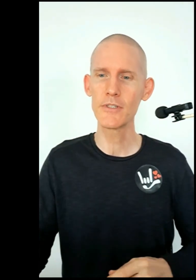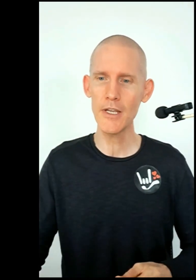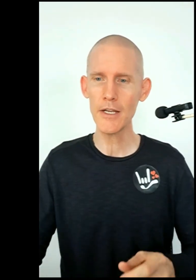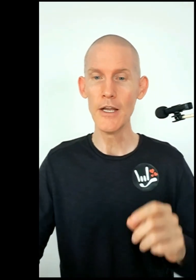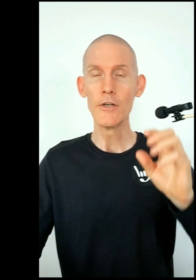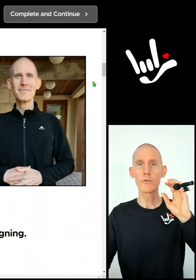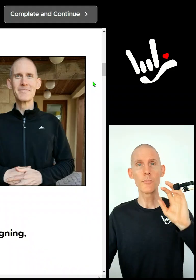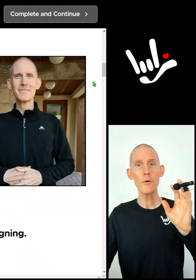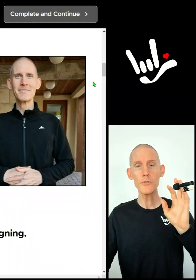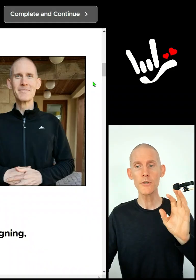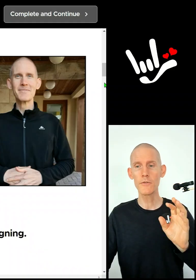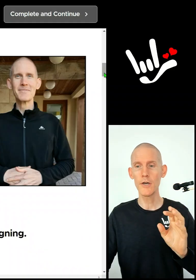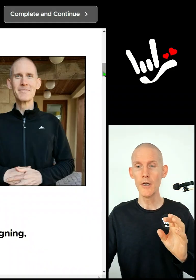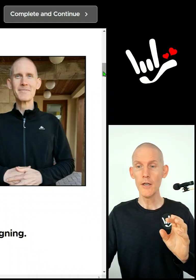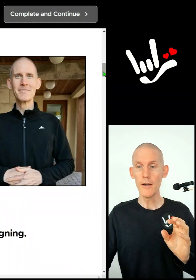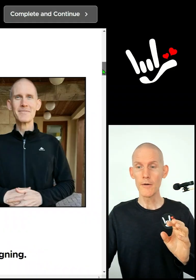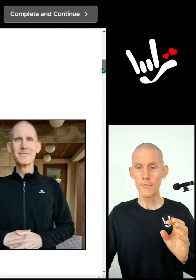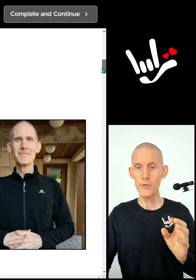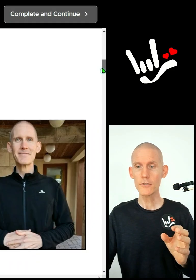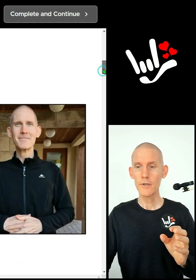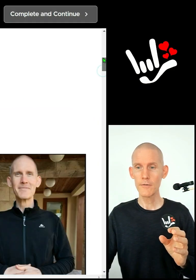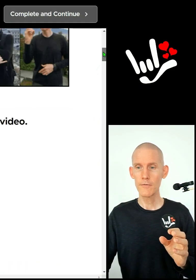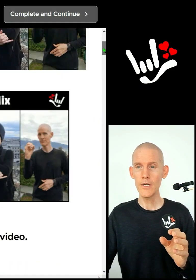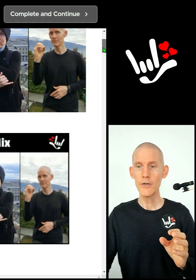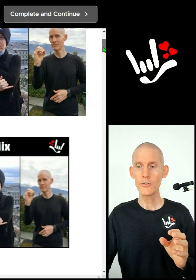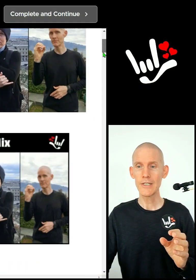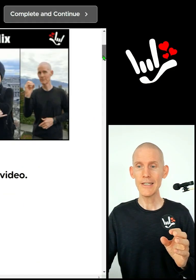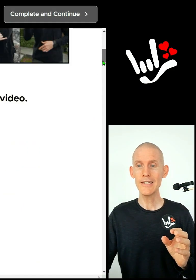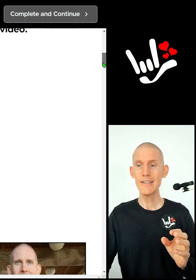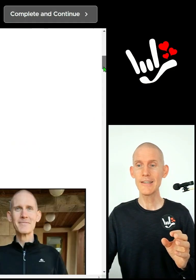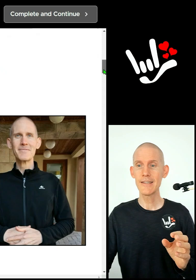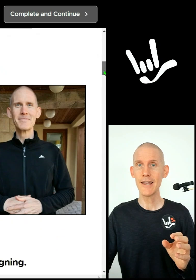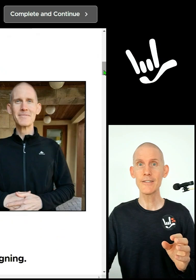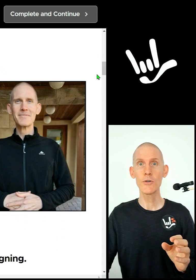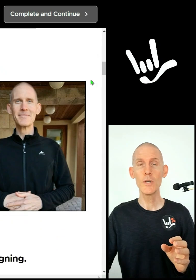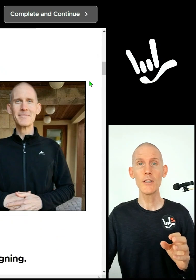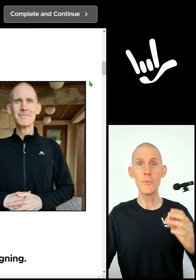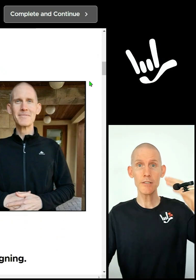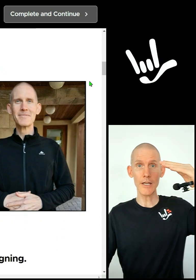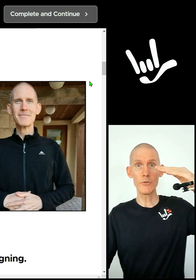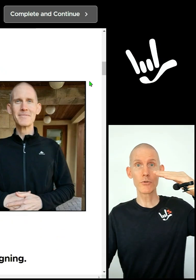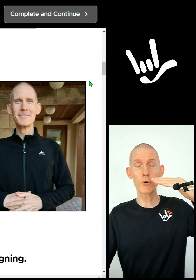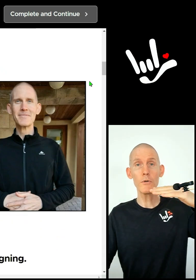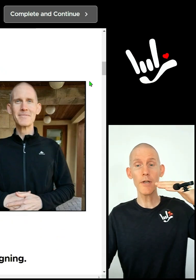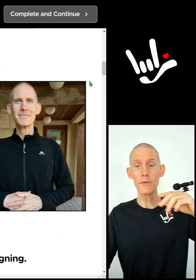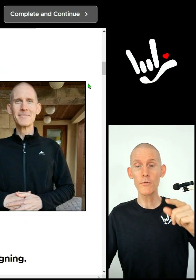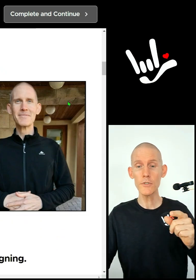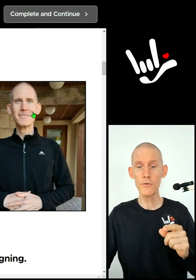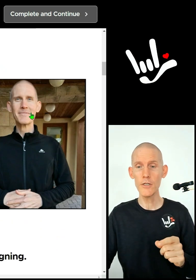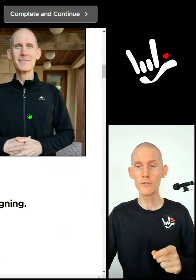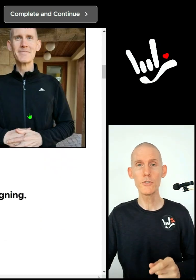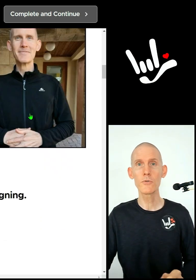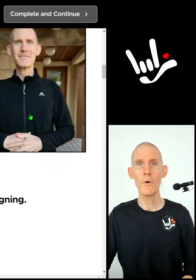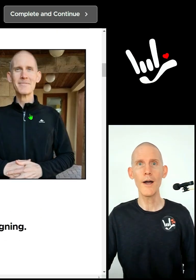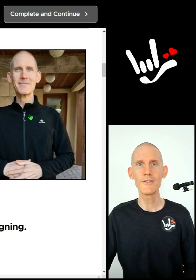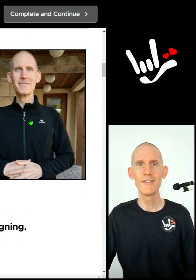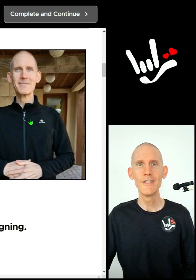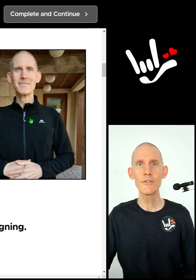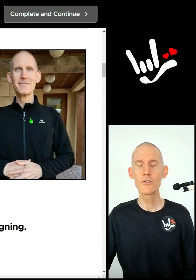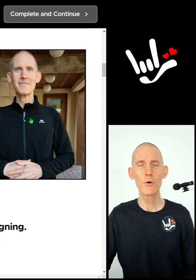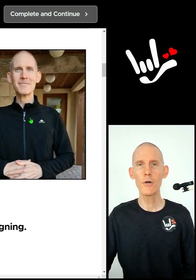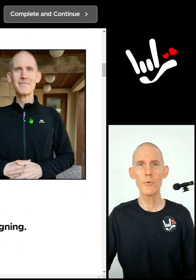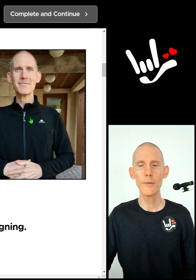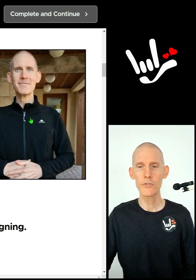than you understand. So the purpose of the first videos in the ASL Weekly Mix, as you scroll down, the first video is just